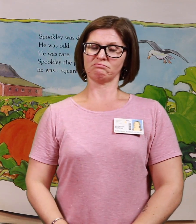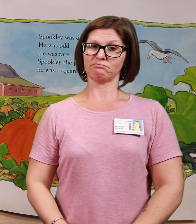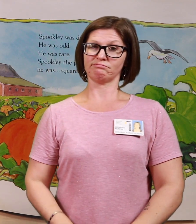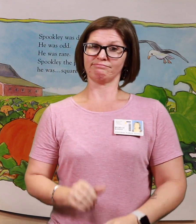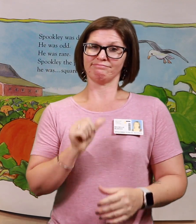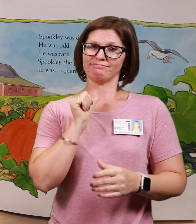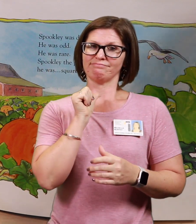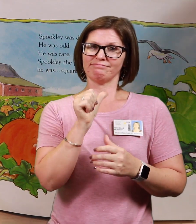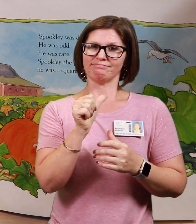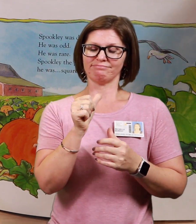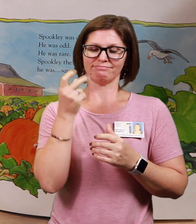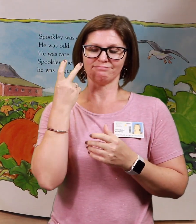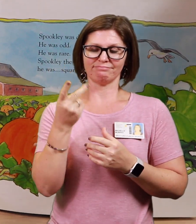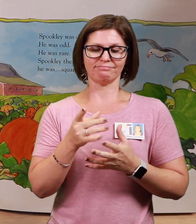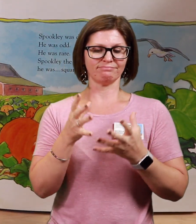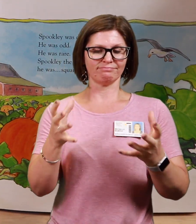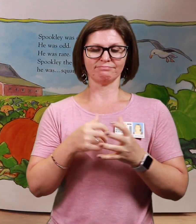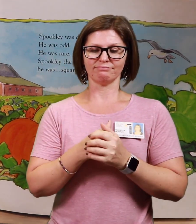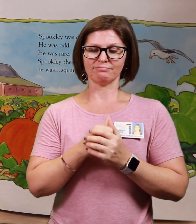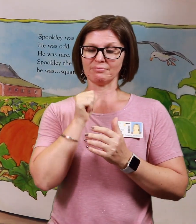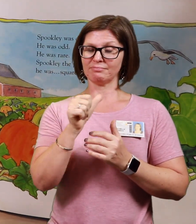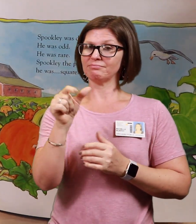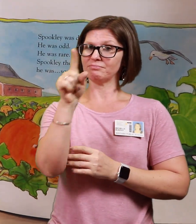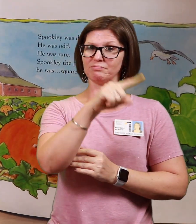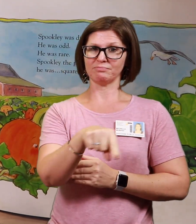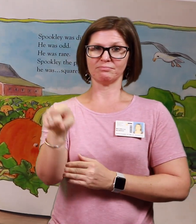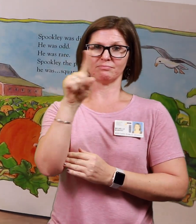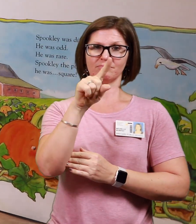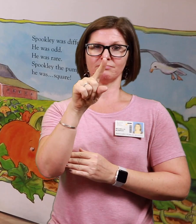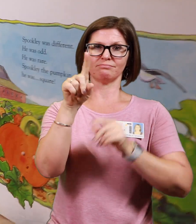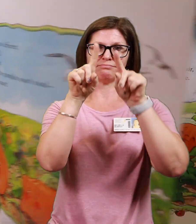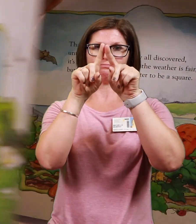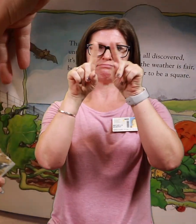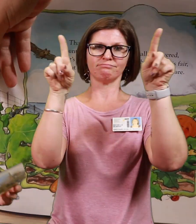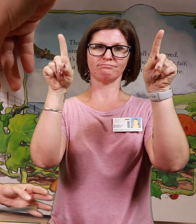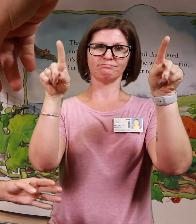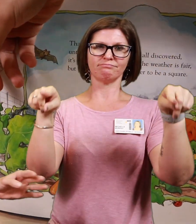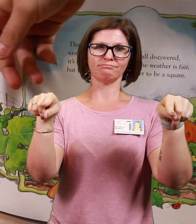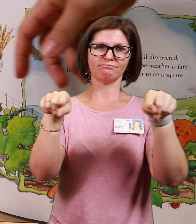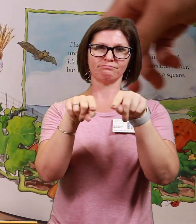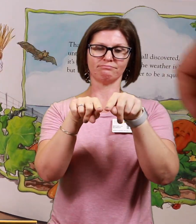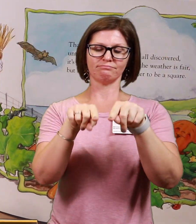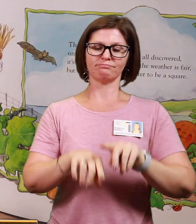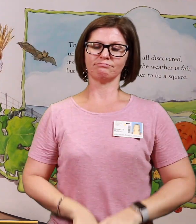rare. Spookley the pumpkin wasn't round. He was square.